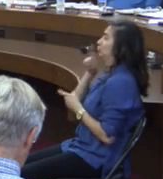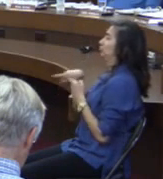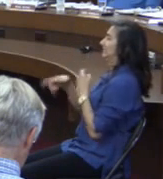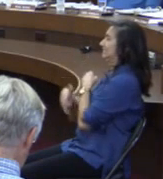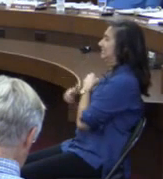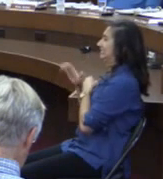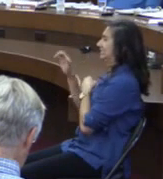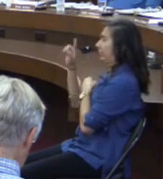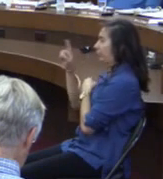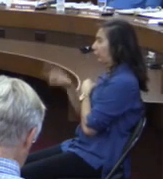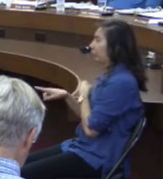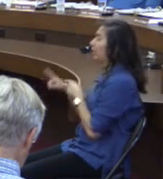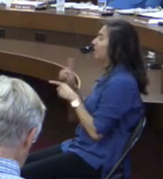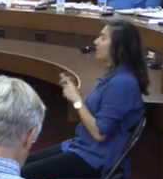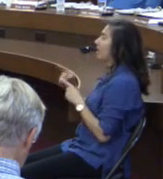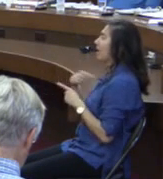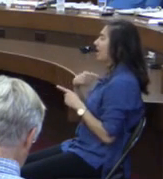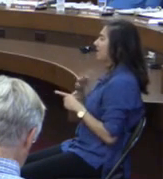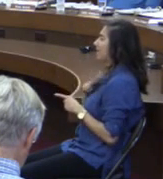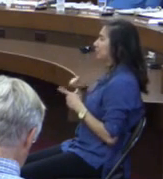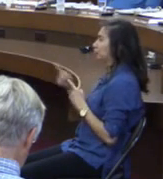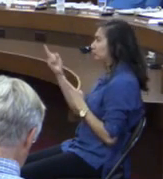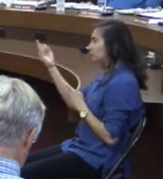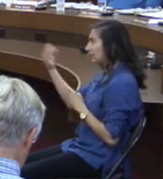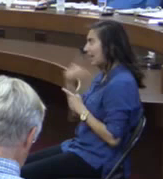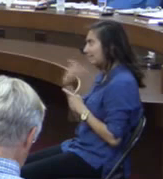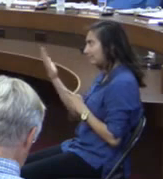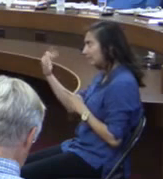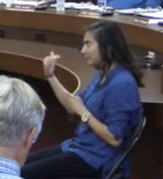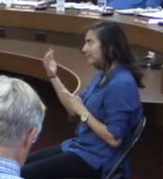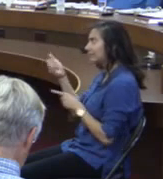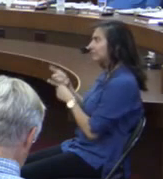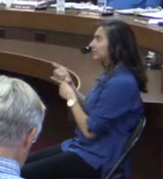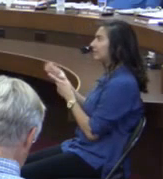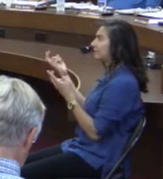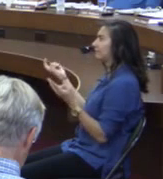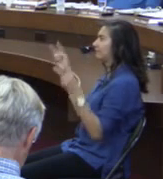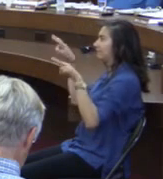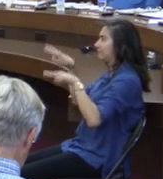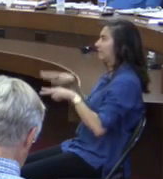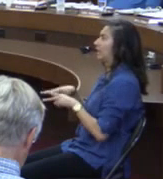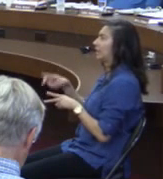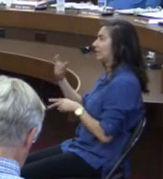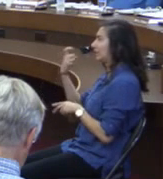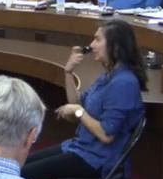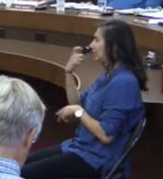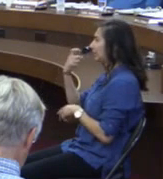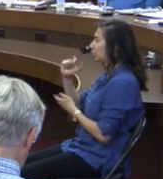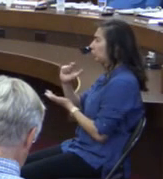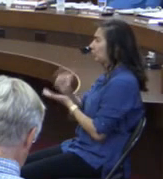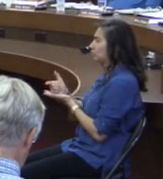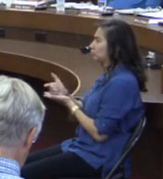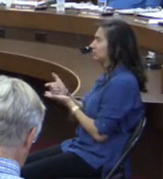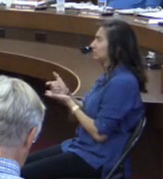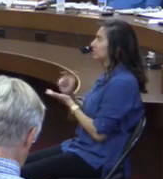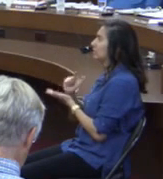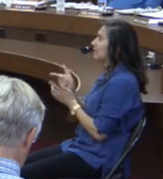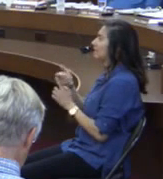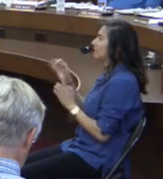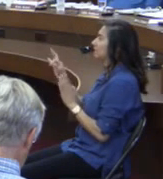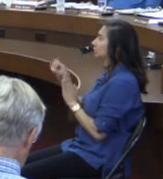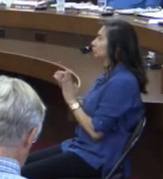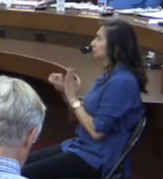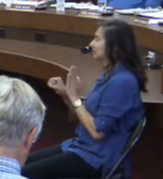we're really happy to have him. He's a Valley boy, currently living in Kingsburg, a Fresno State grad, and lots of years of